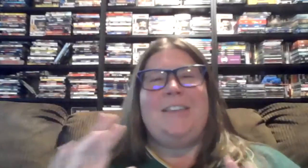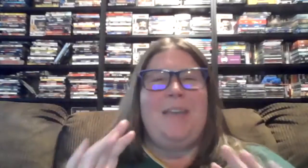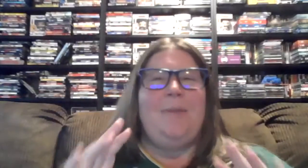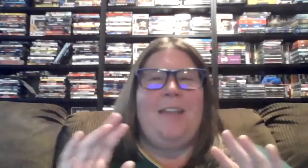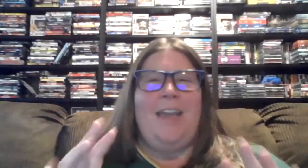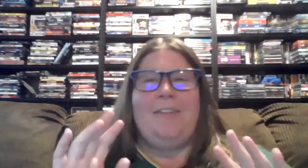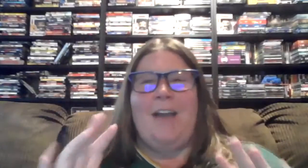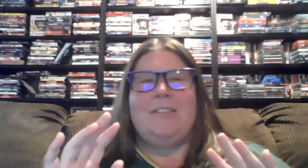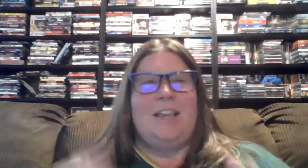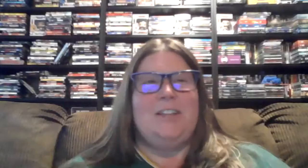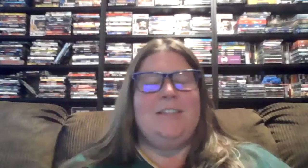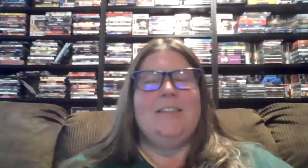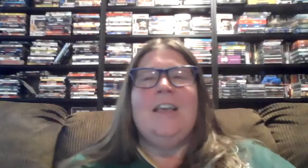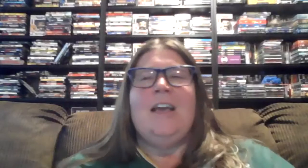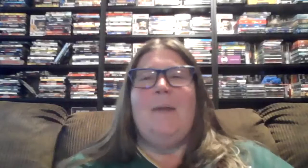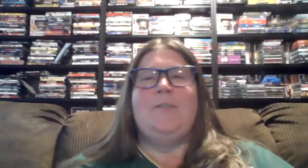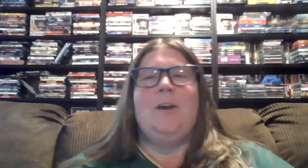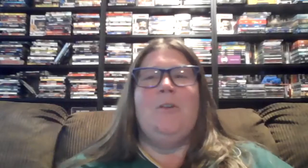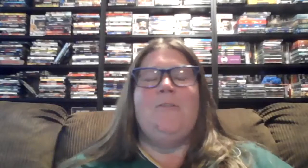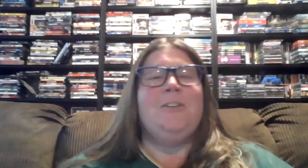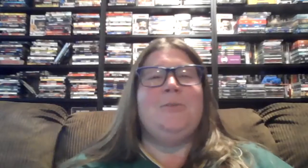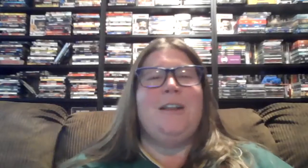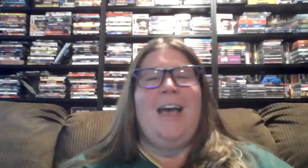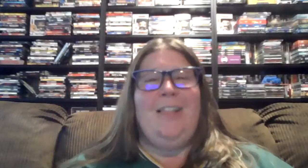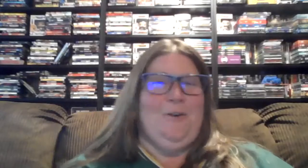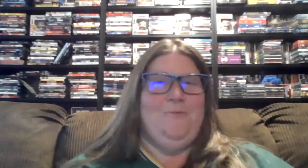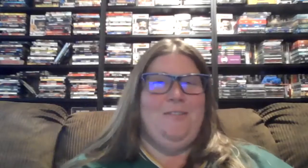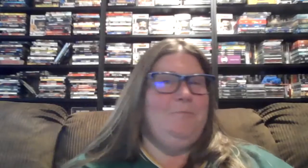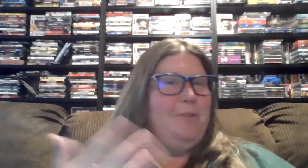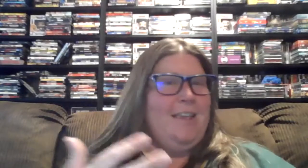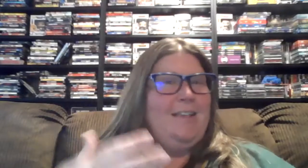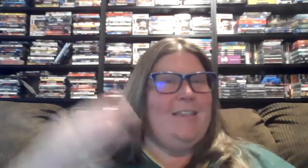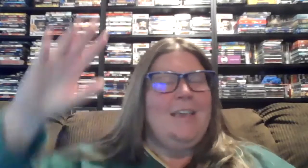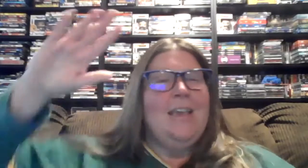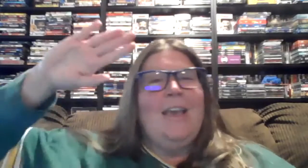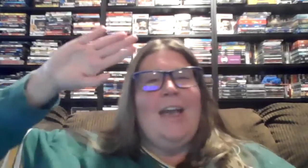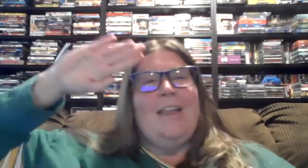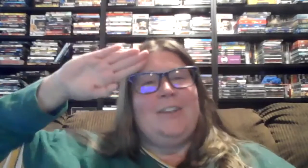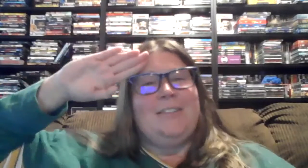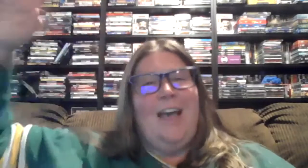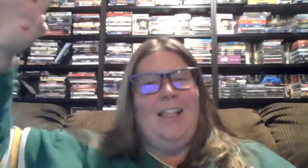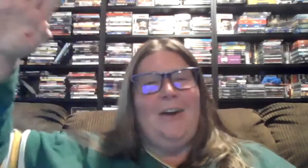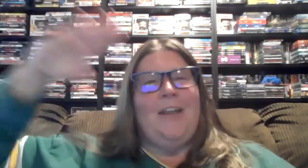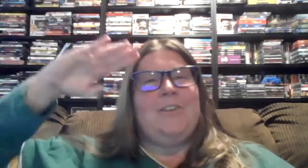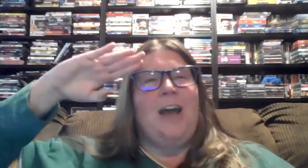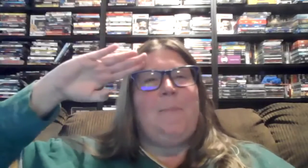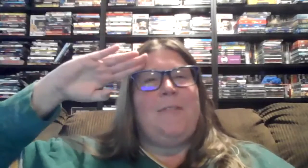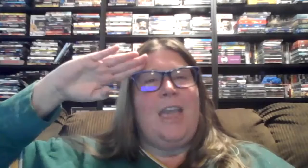to be able to have conversations. So the first one is hello, pretty easy. And it's just hello, and it's up in the